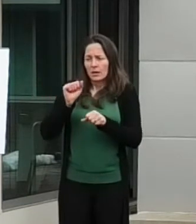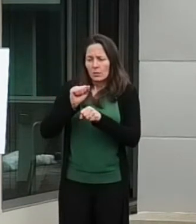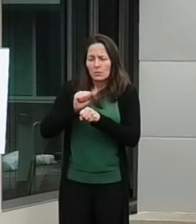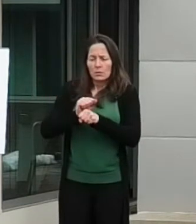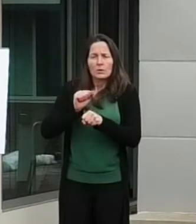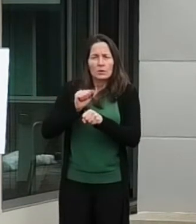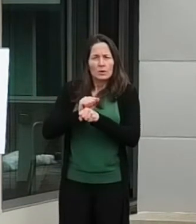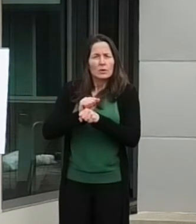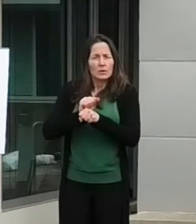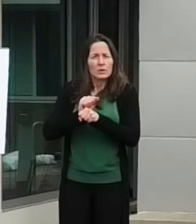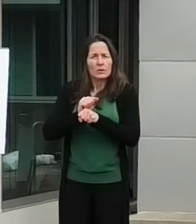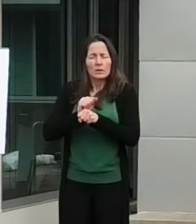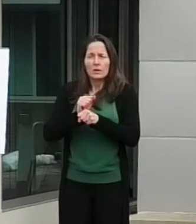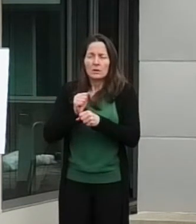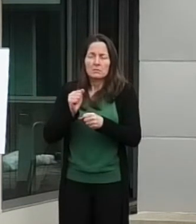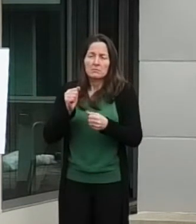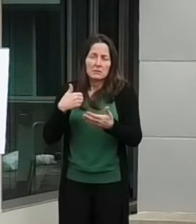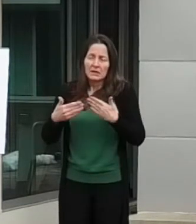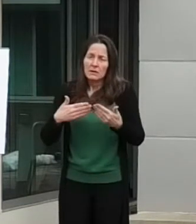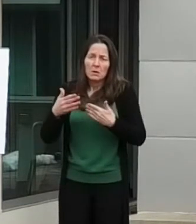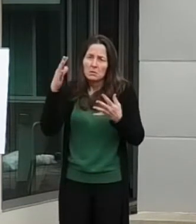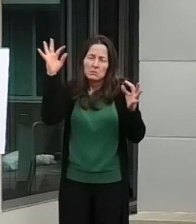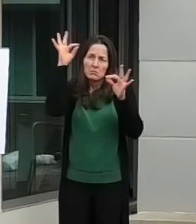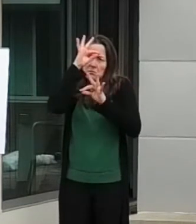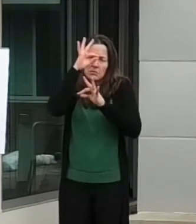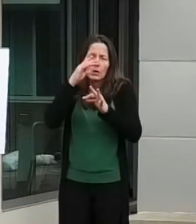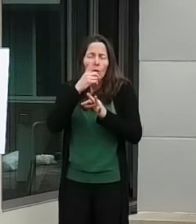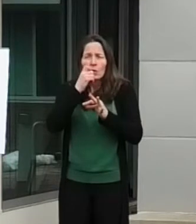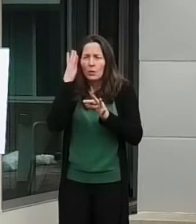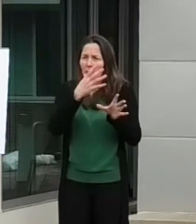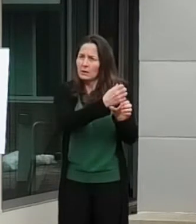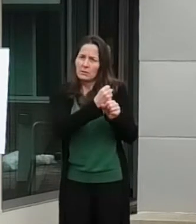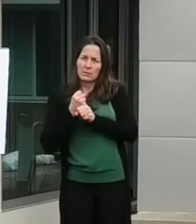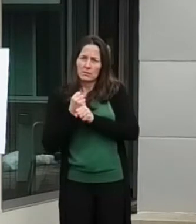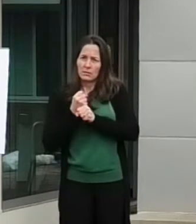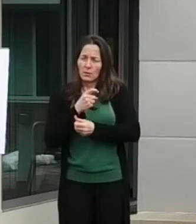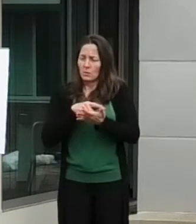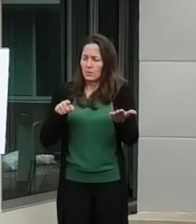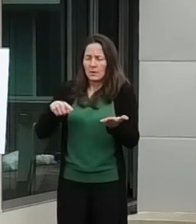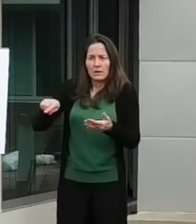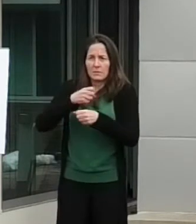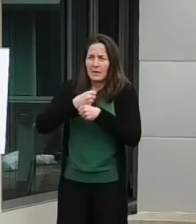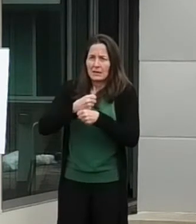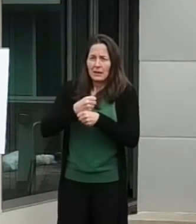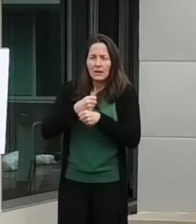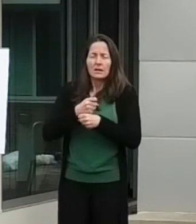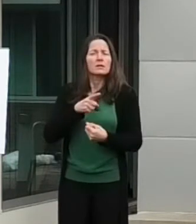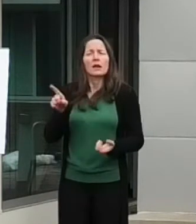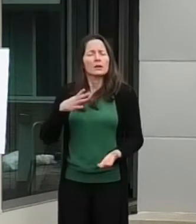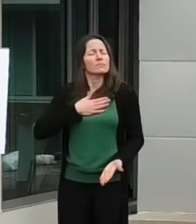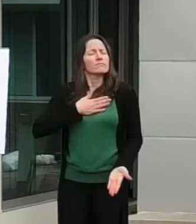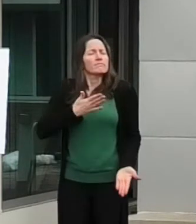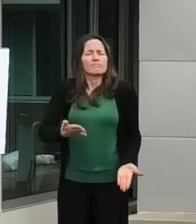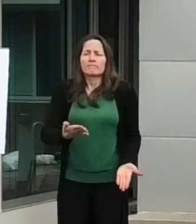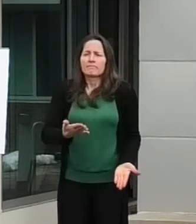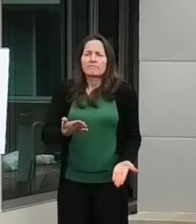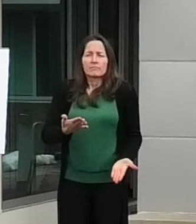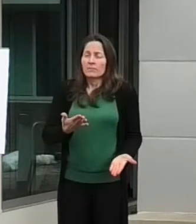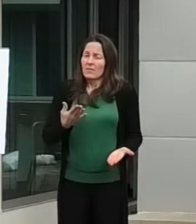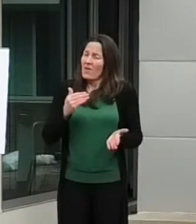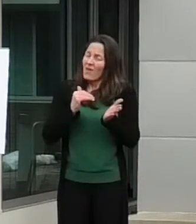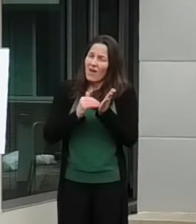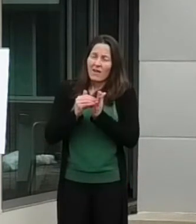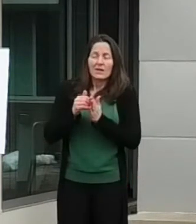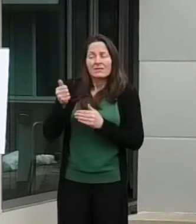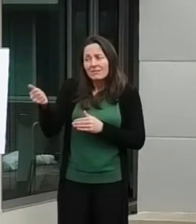and the receiver are unknown. These folks have worked by themselves to help their neighbors, often spending their own money